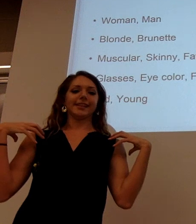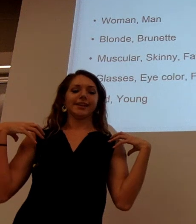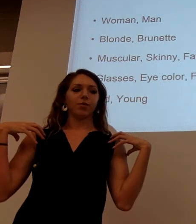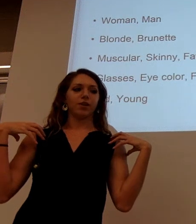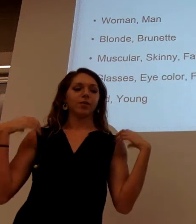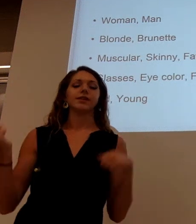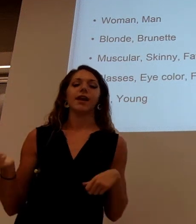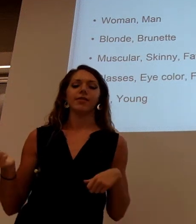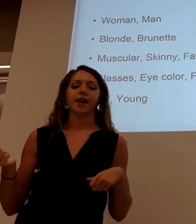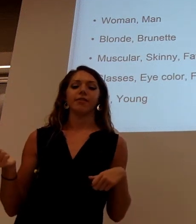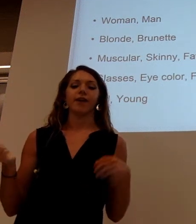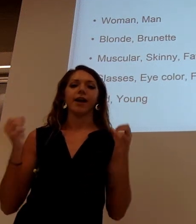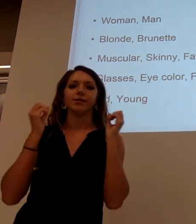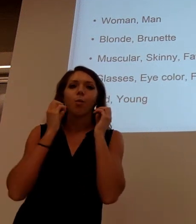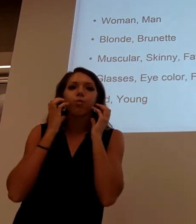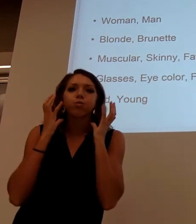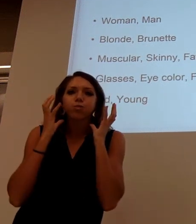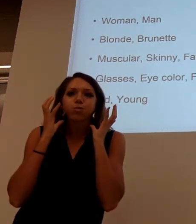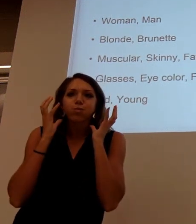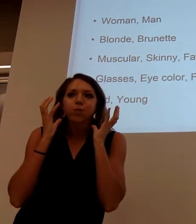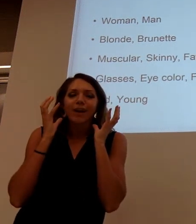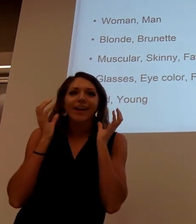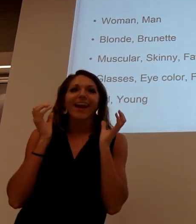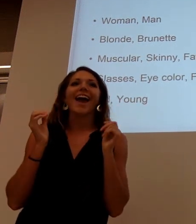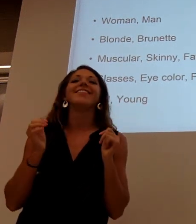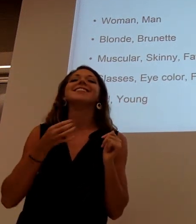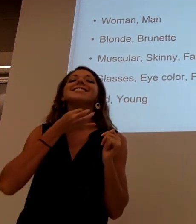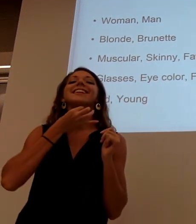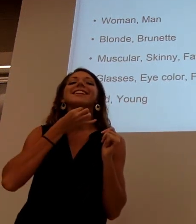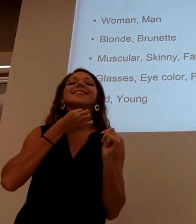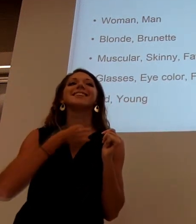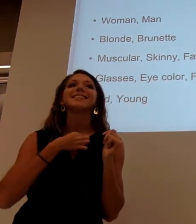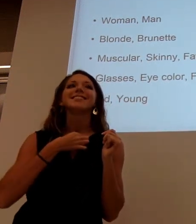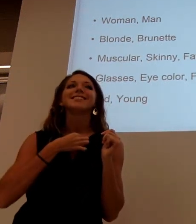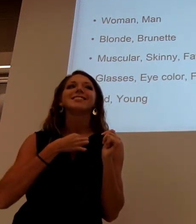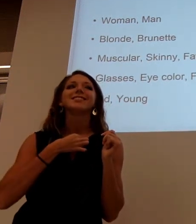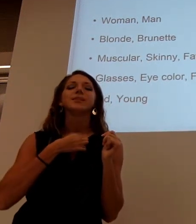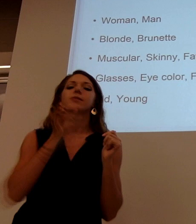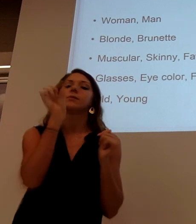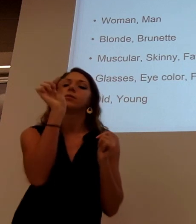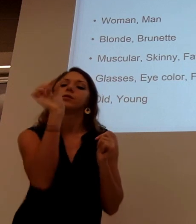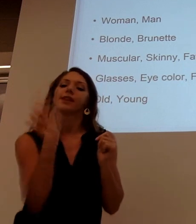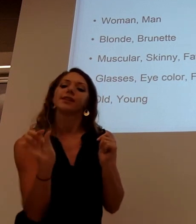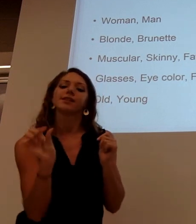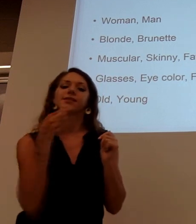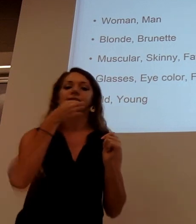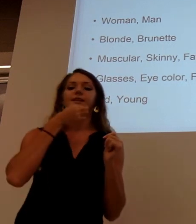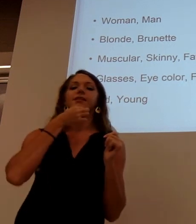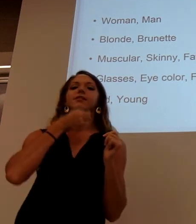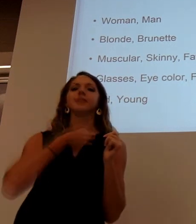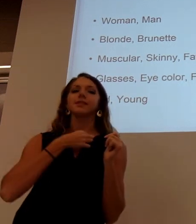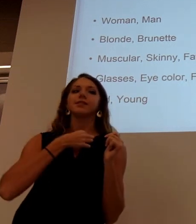it's like one of those. And then fat is, and then skinny is like this. Sometimes people do it like this, or it's like this.